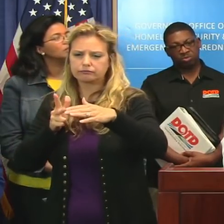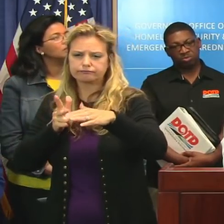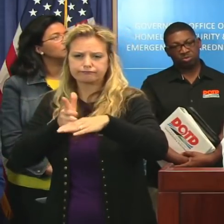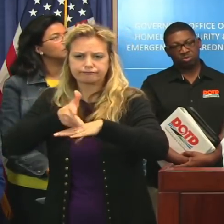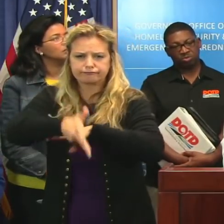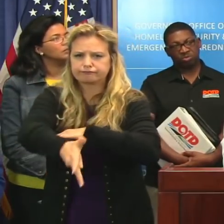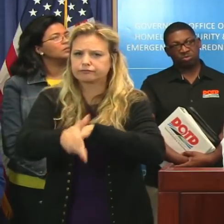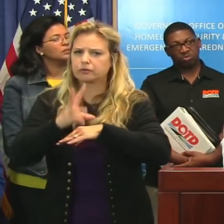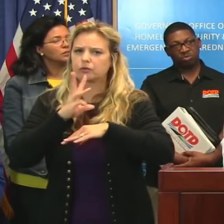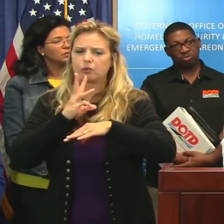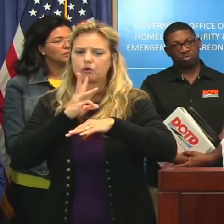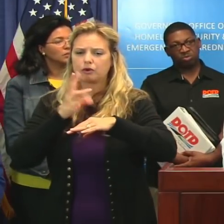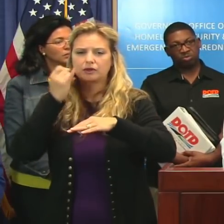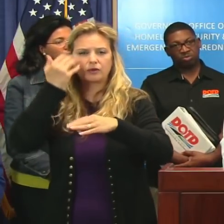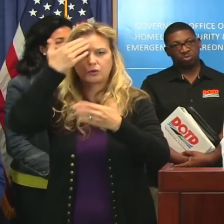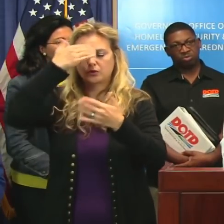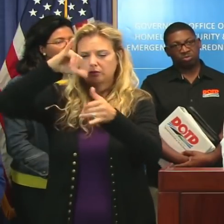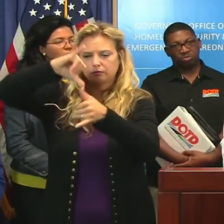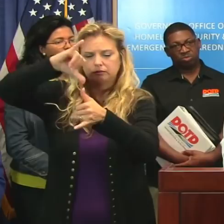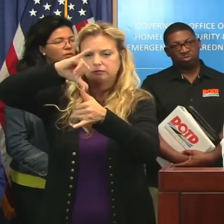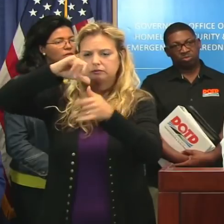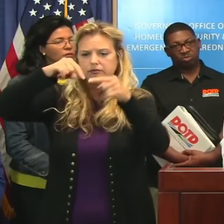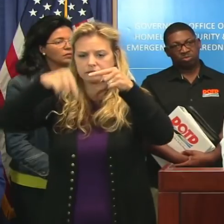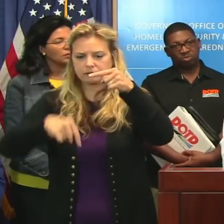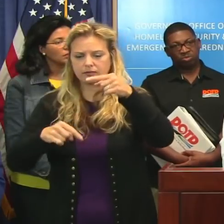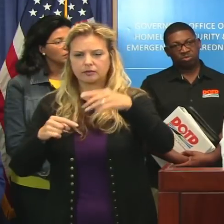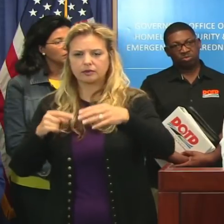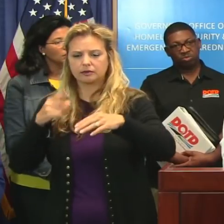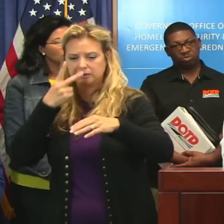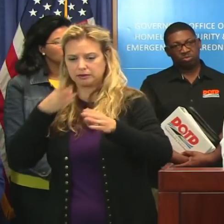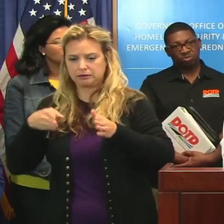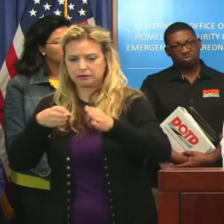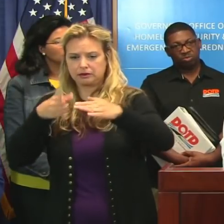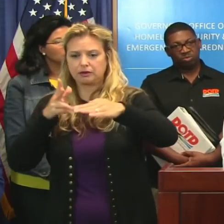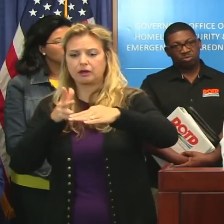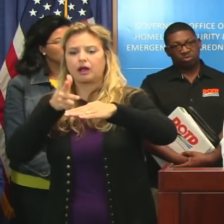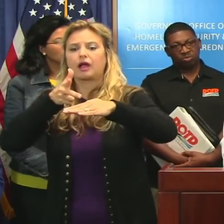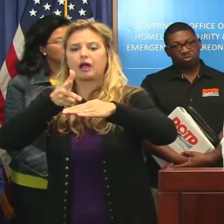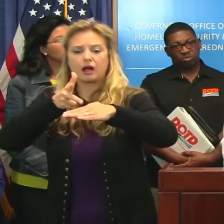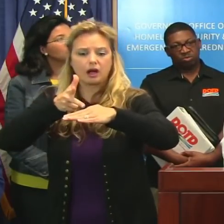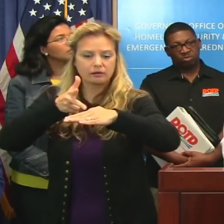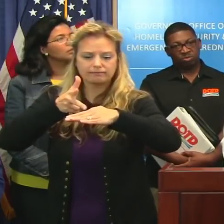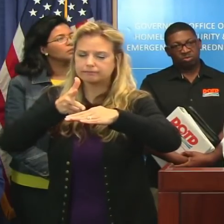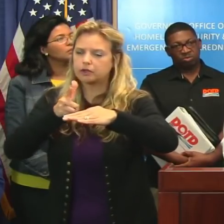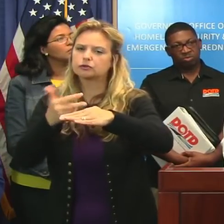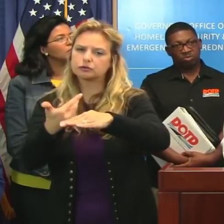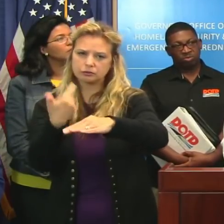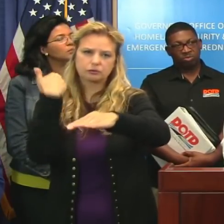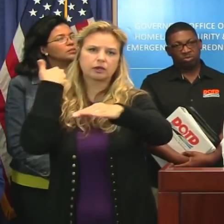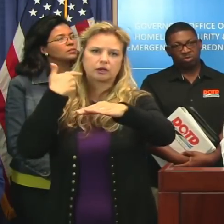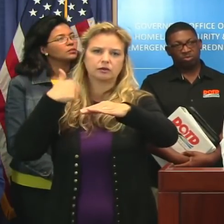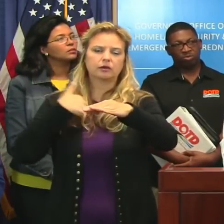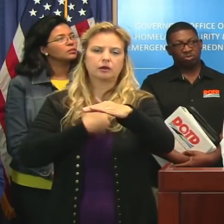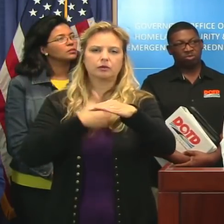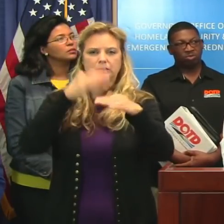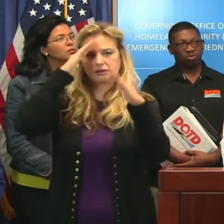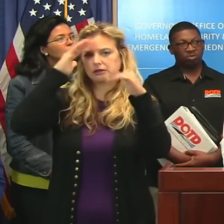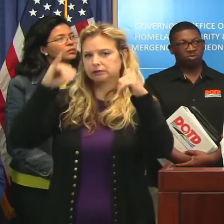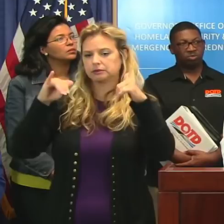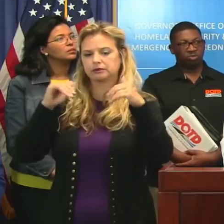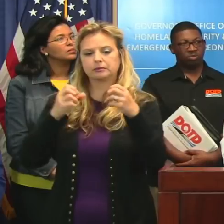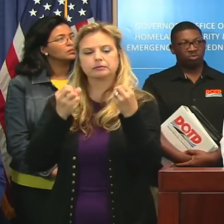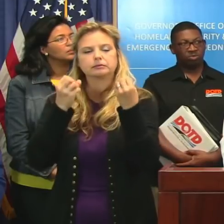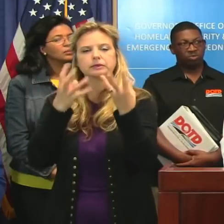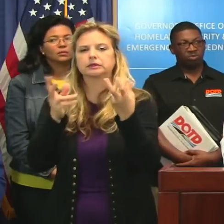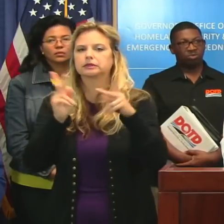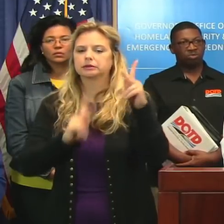if you don't know how deep it is. Turn around. Our experience over the last few years is that's when the most fatalities